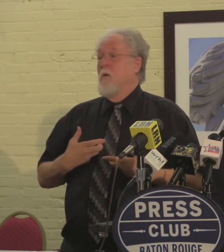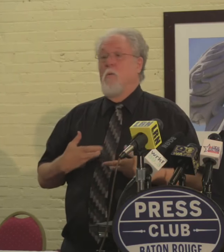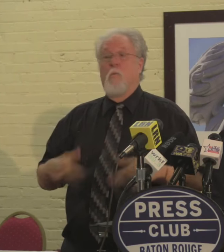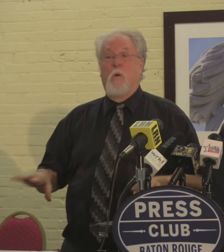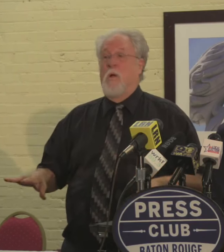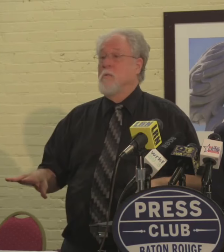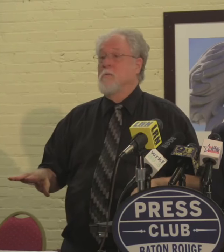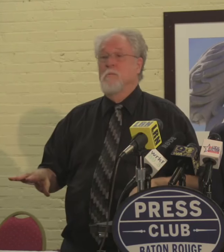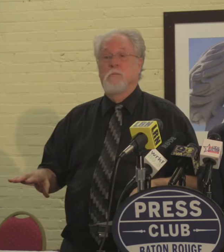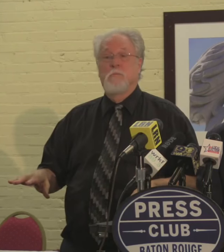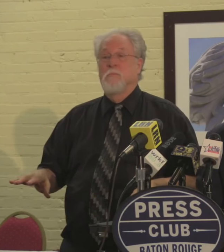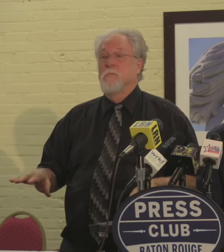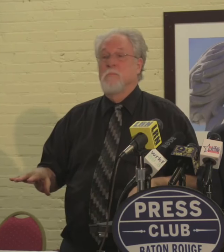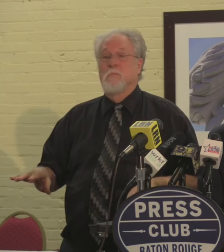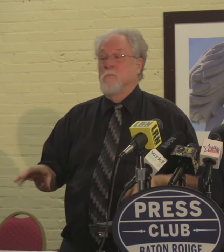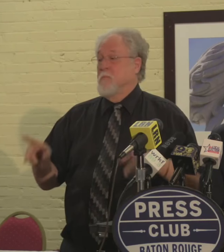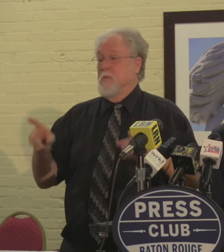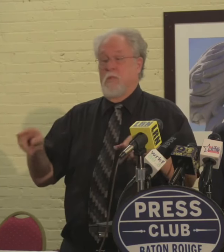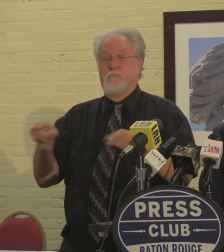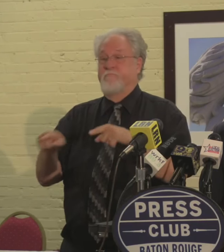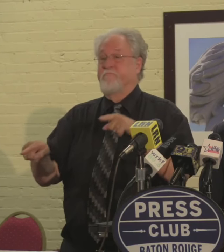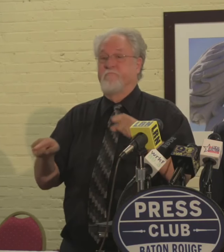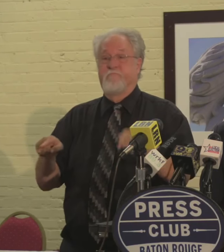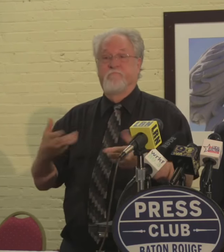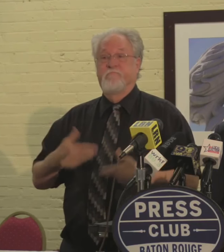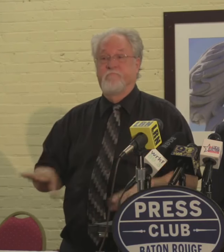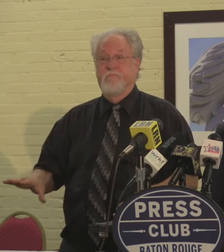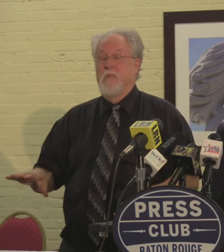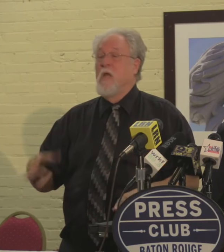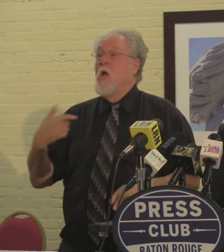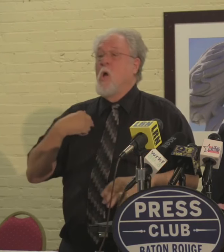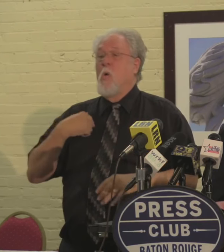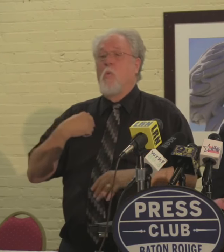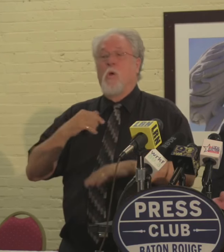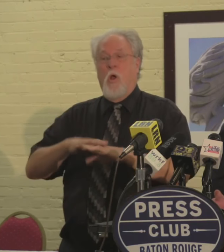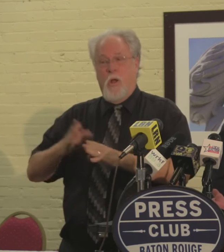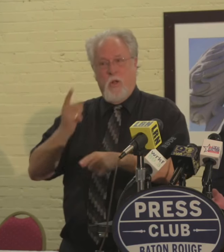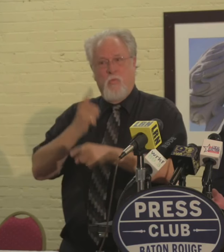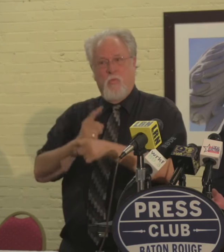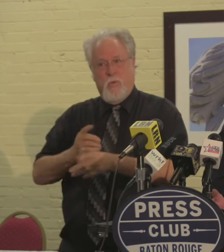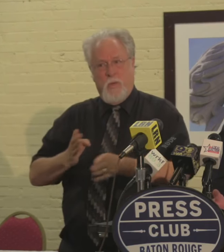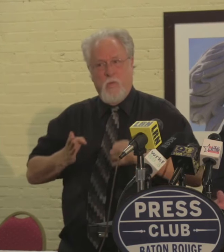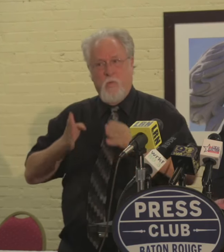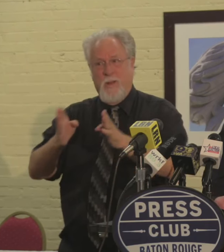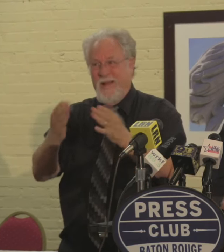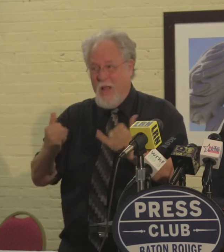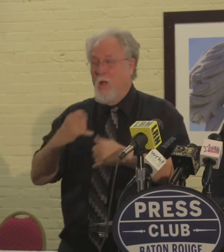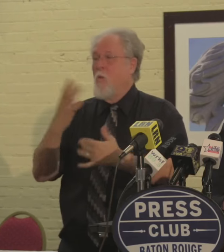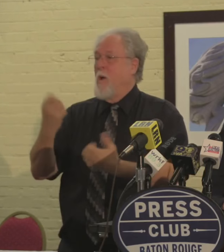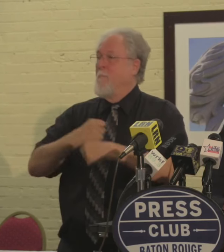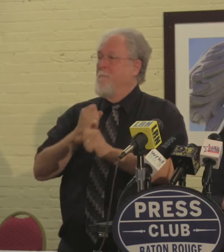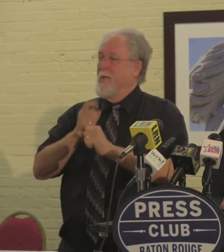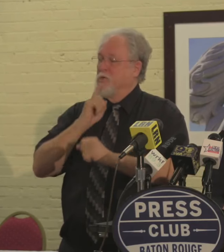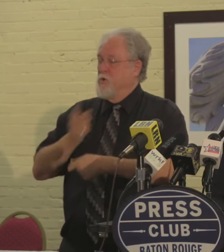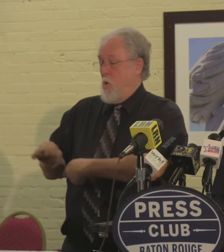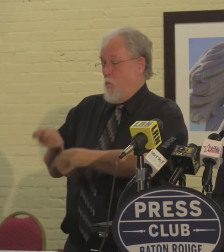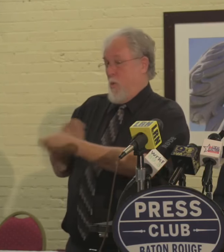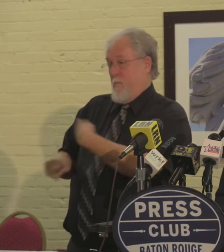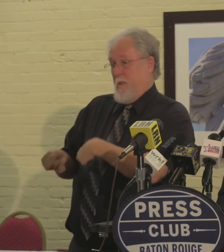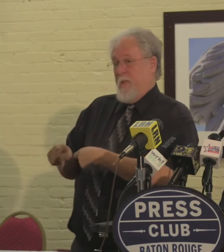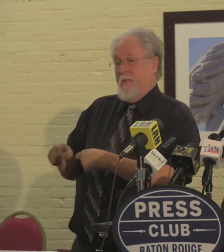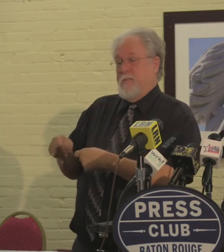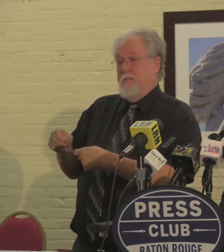to implement any of those cuts. I believe we're on a great course now, and I want to make sure that we replace the revenue that